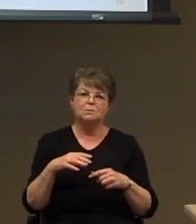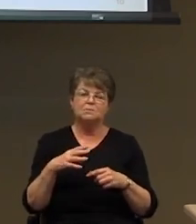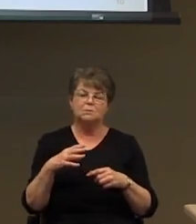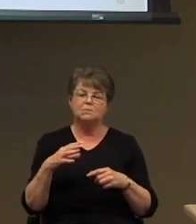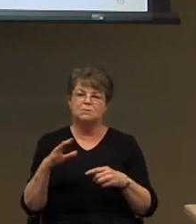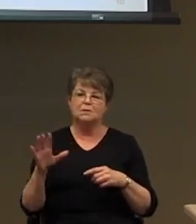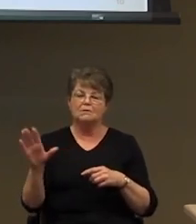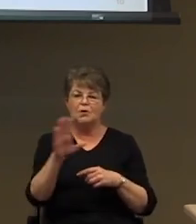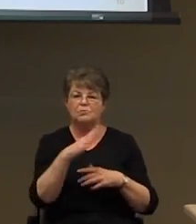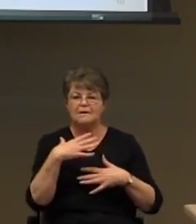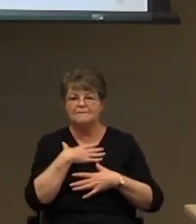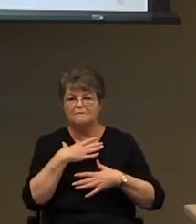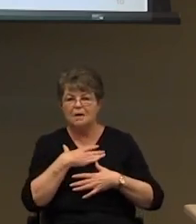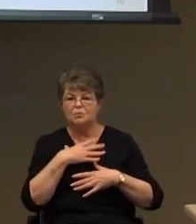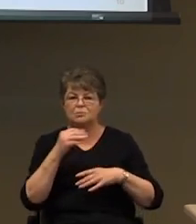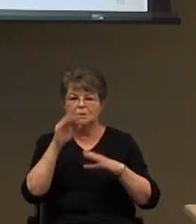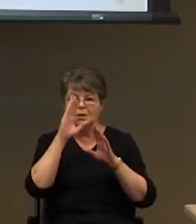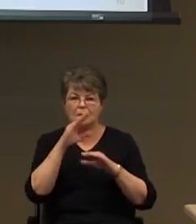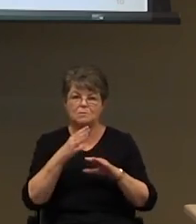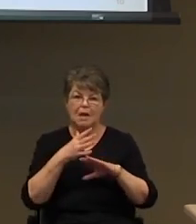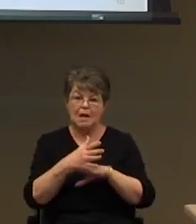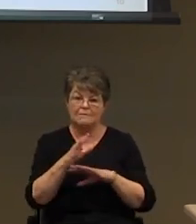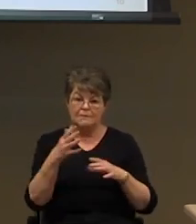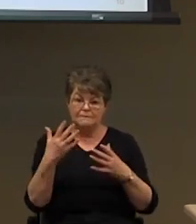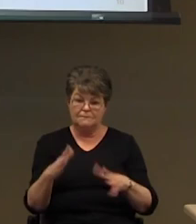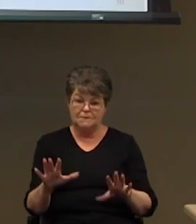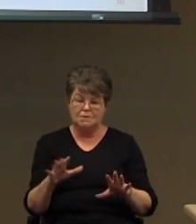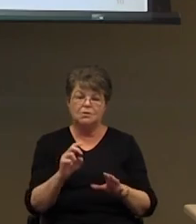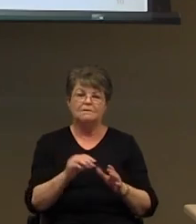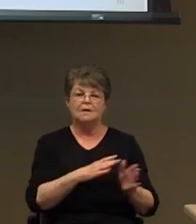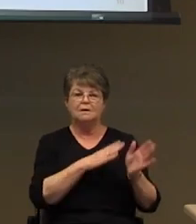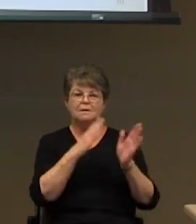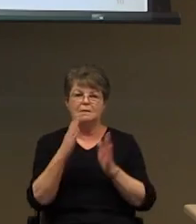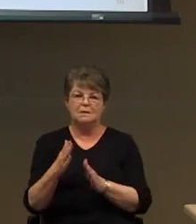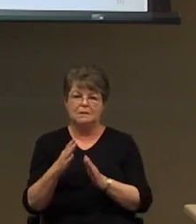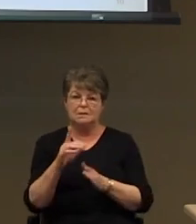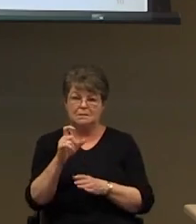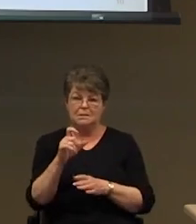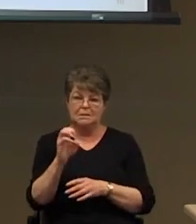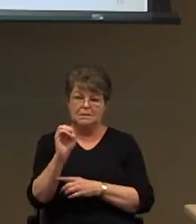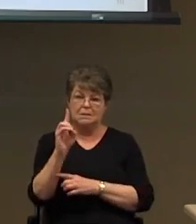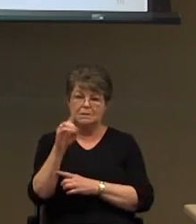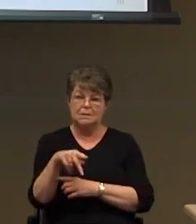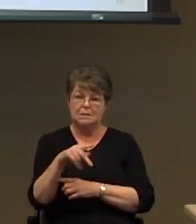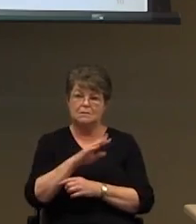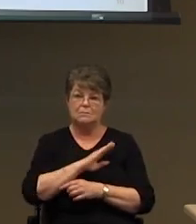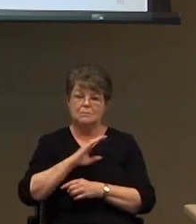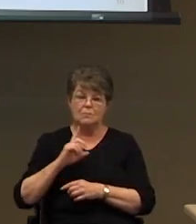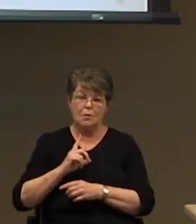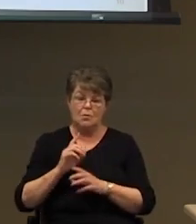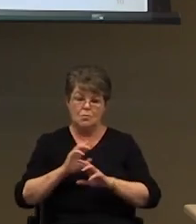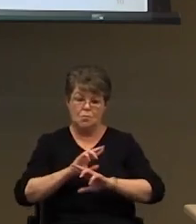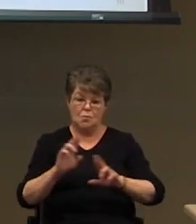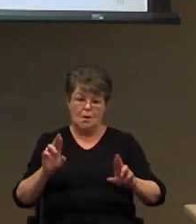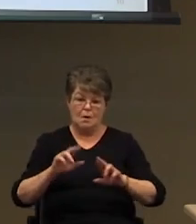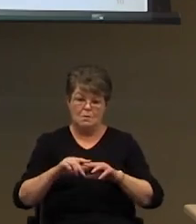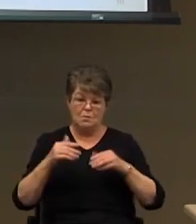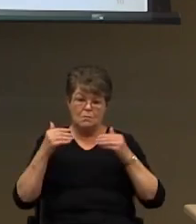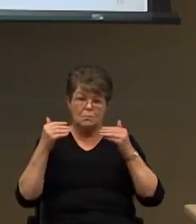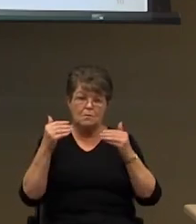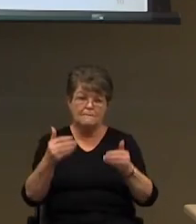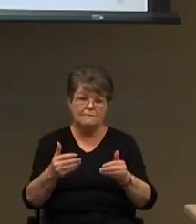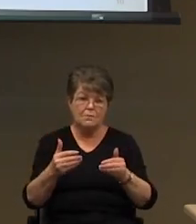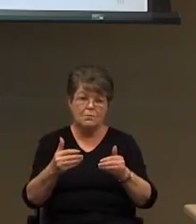it. Once we've done that, the next step would be, is the EDP board ready to move